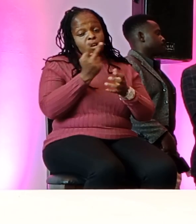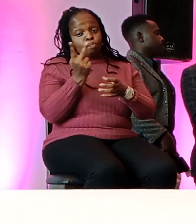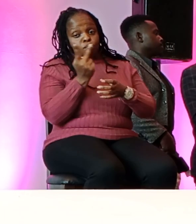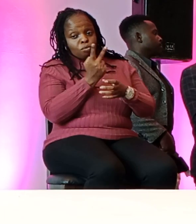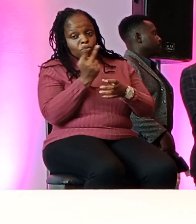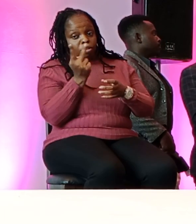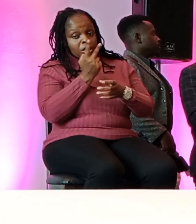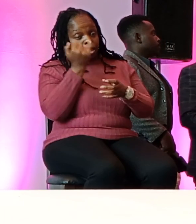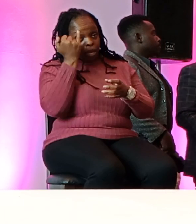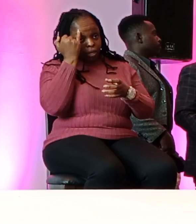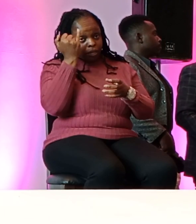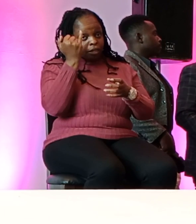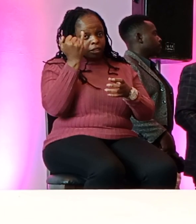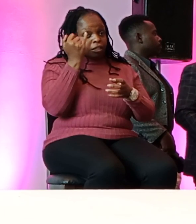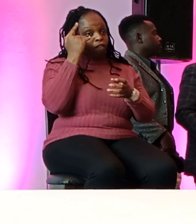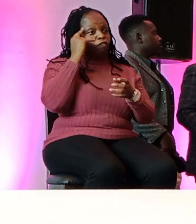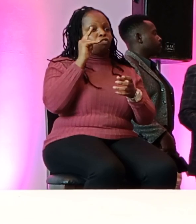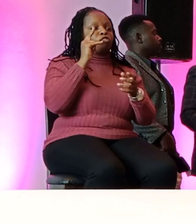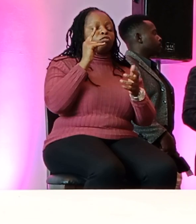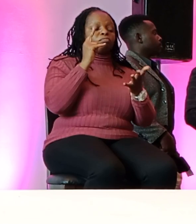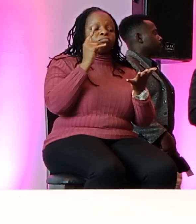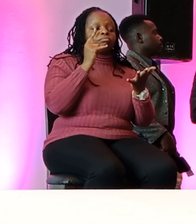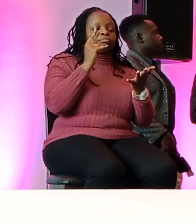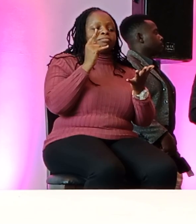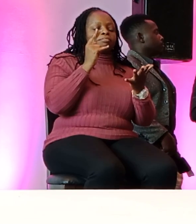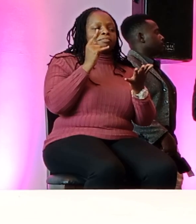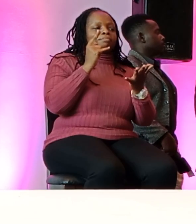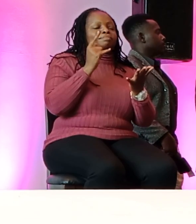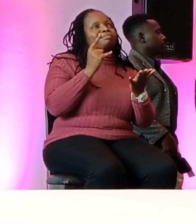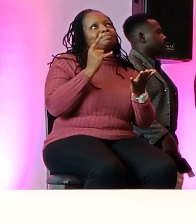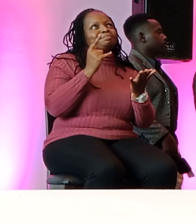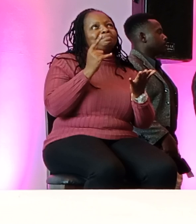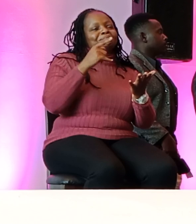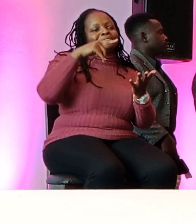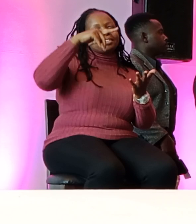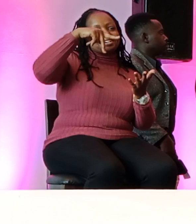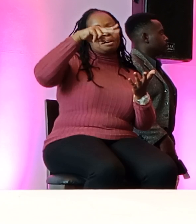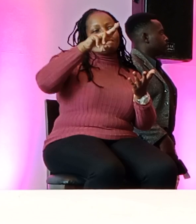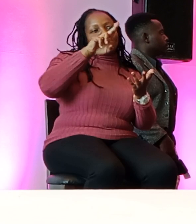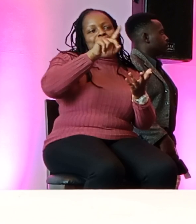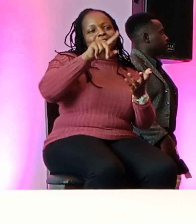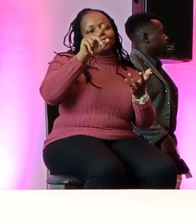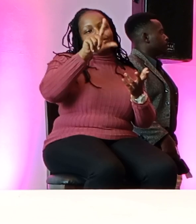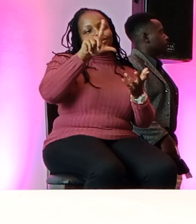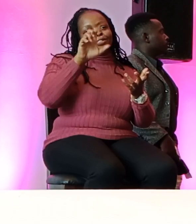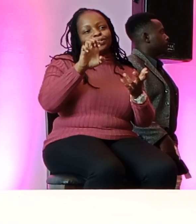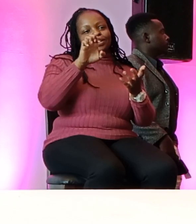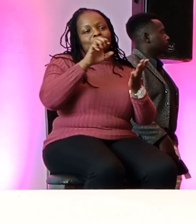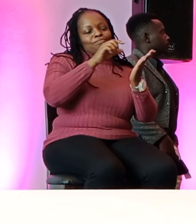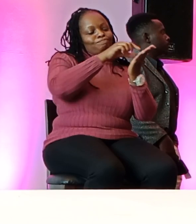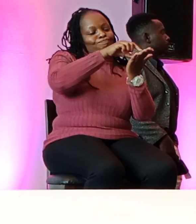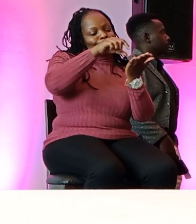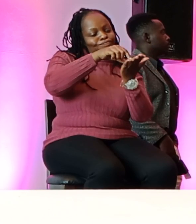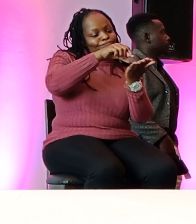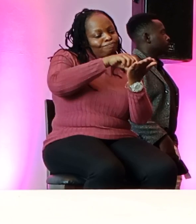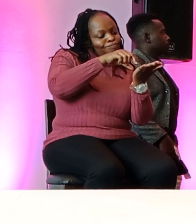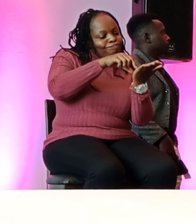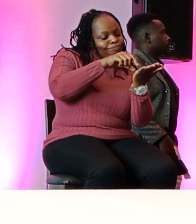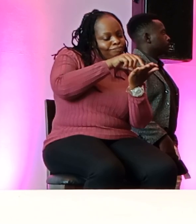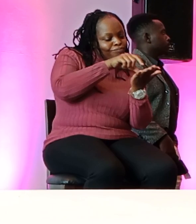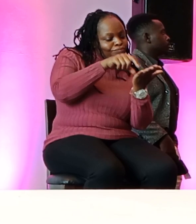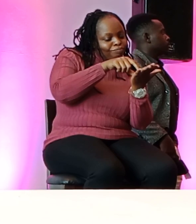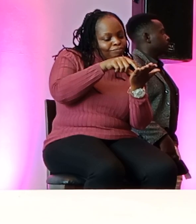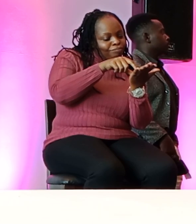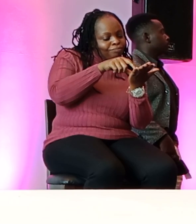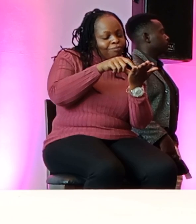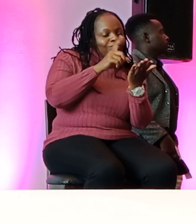perspectives for the jigsaw puzzle to be complete. Where the man may think about a road, and a road is